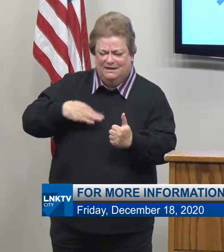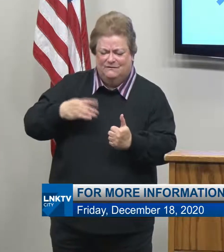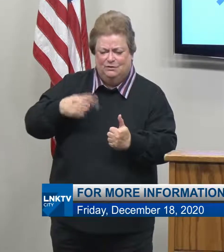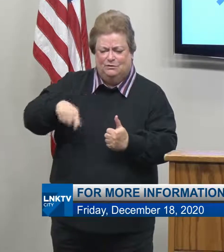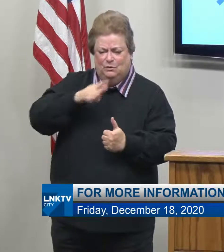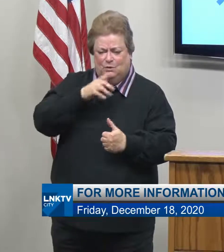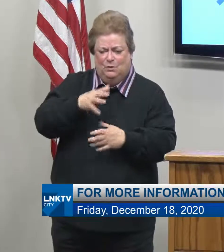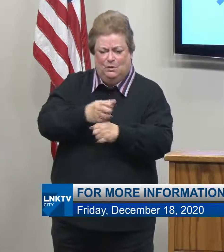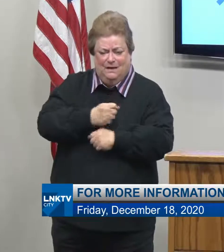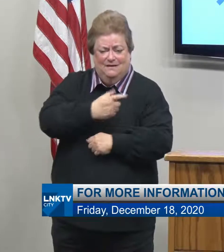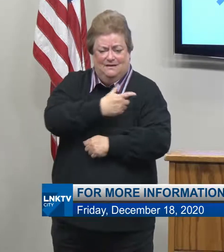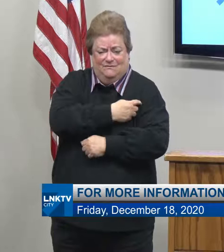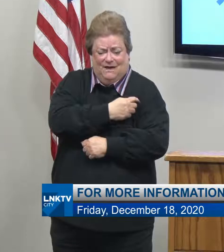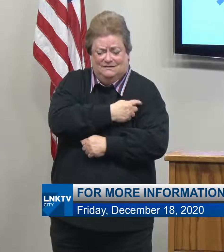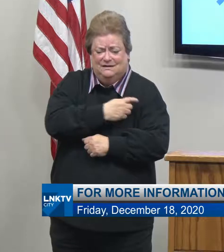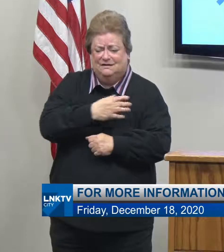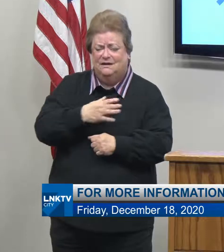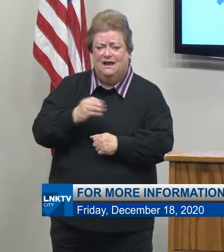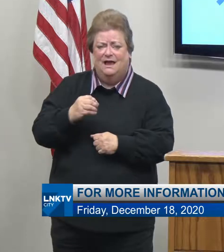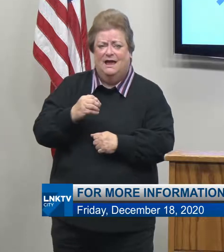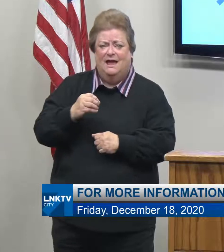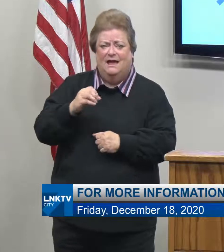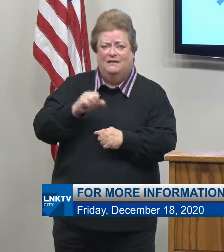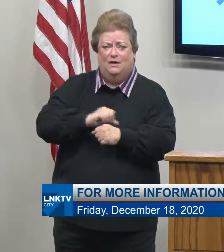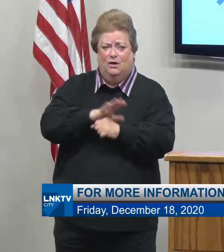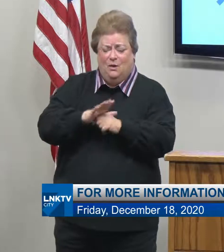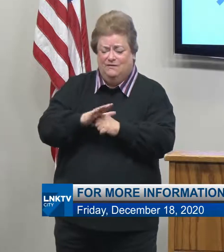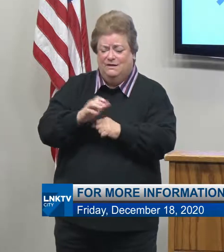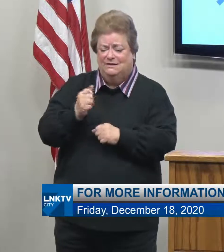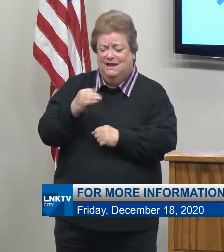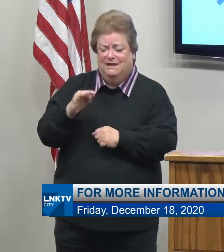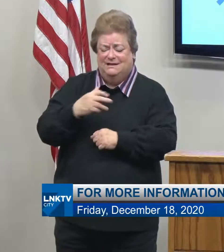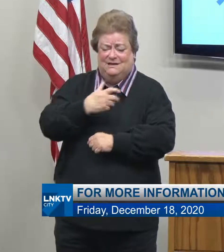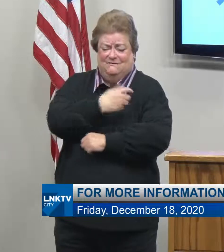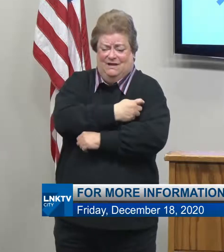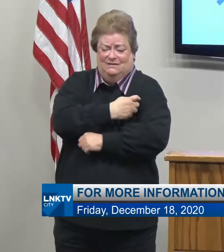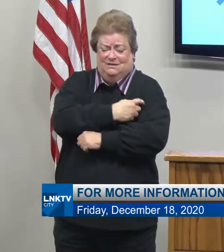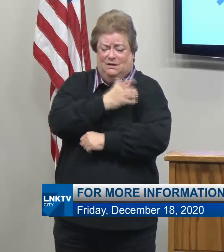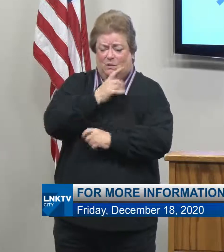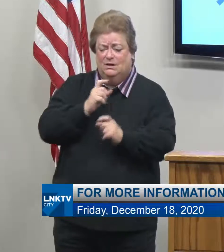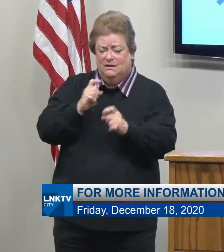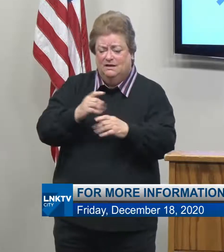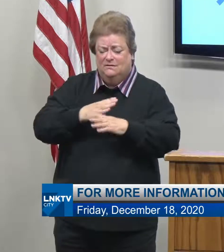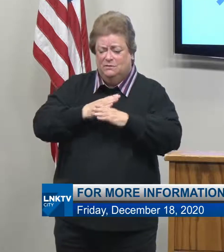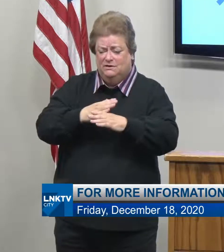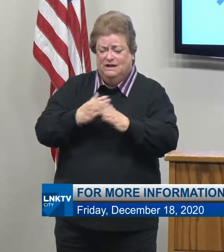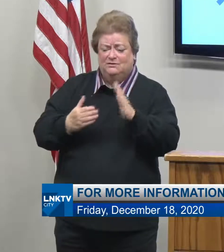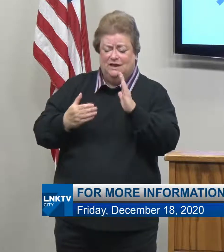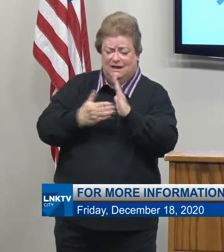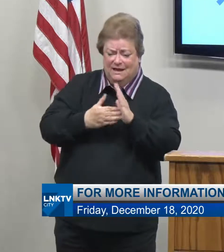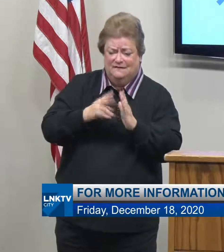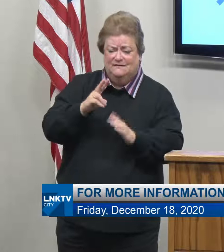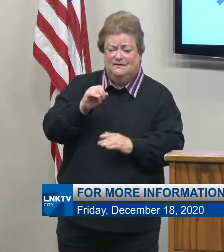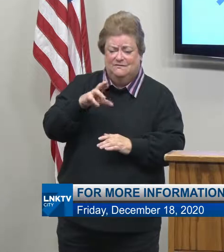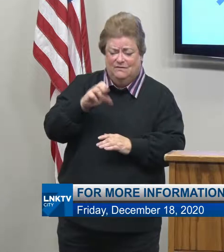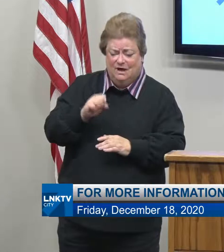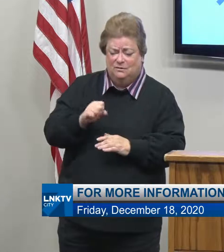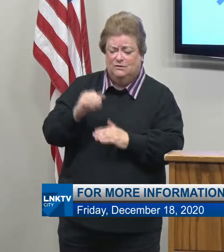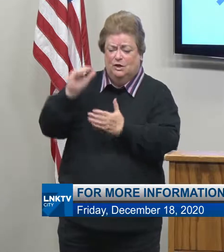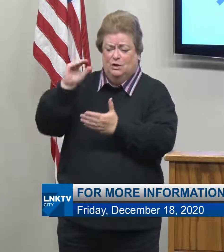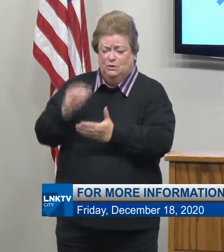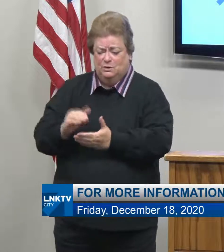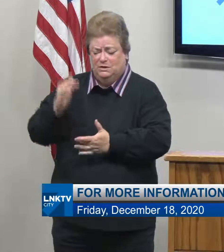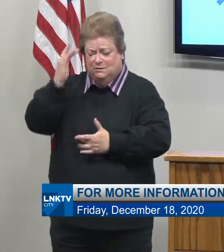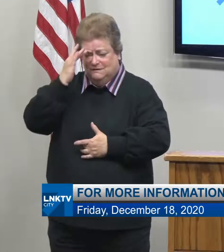our population as a whole. The COVID-19 vaccine will provide protection against the virus, reduce illness,